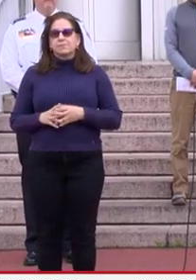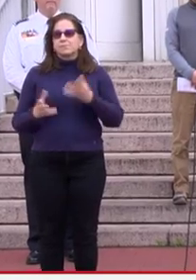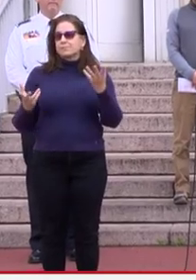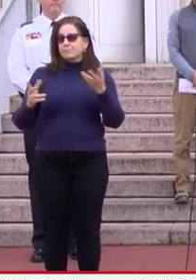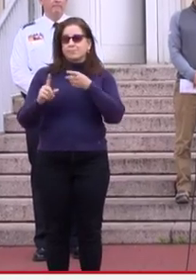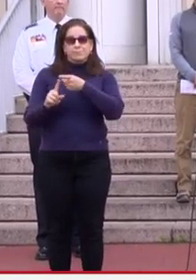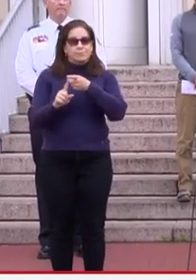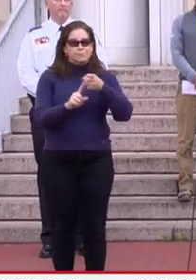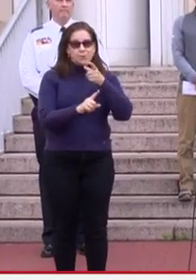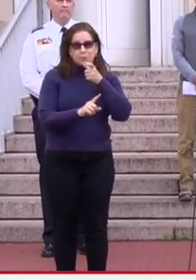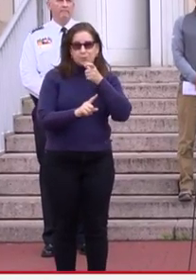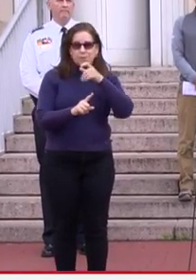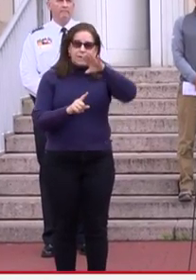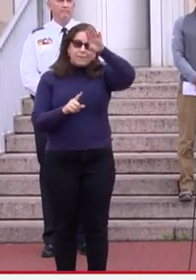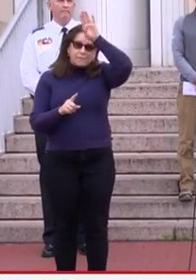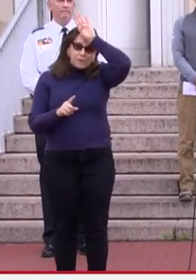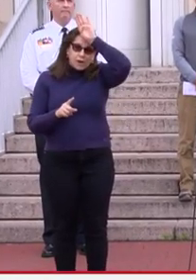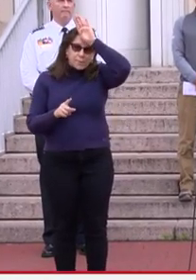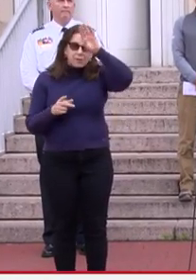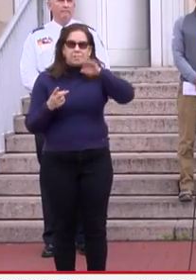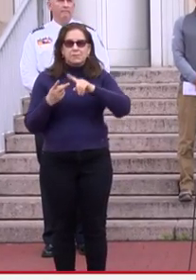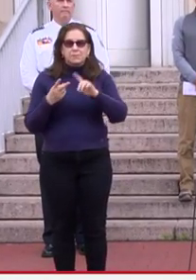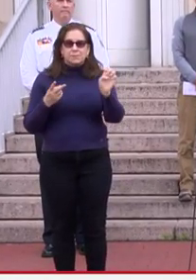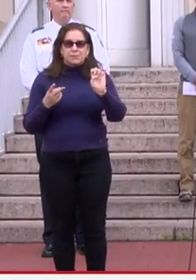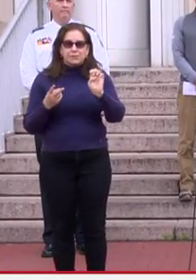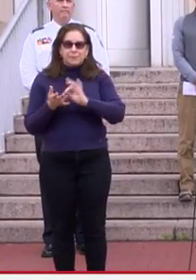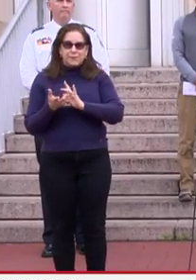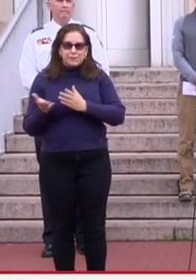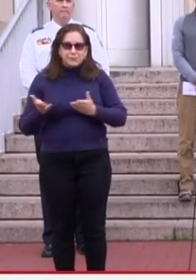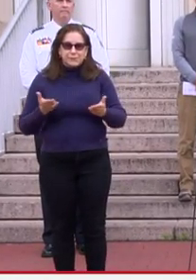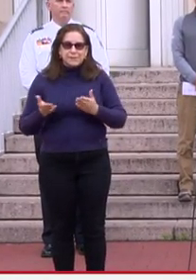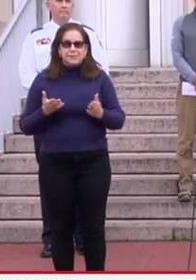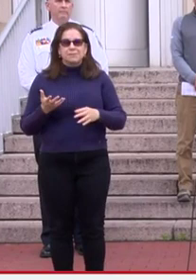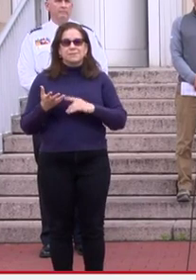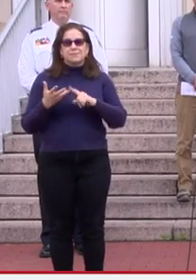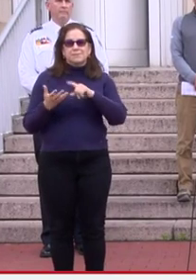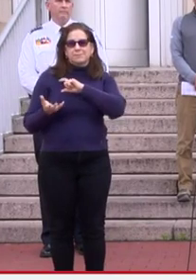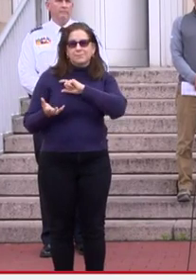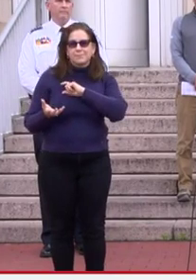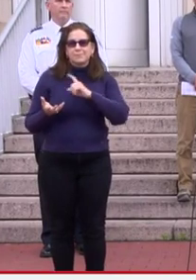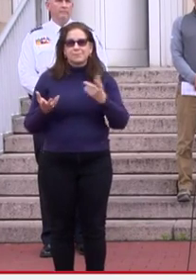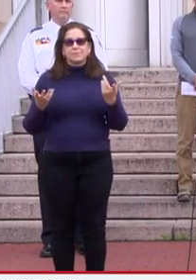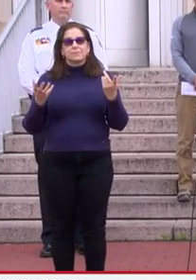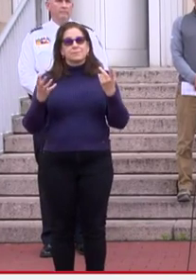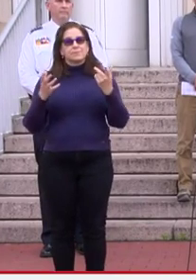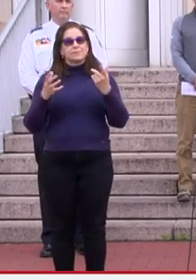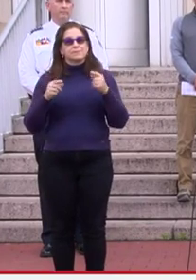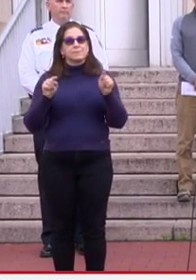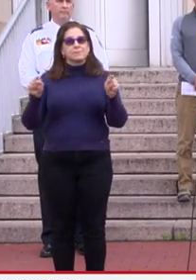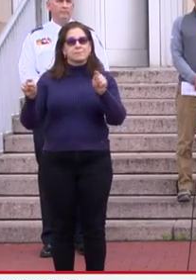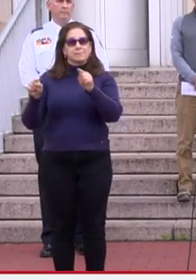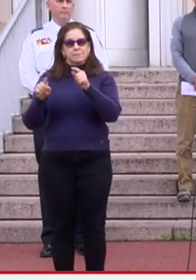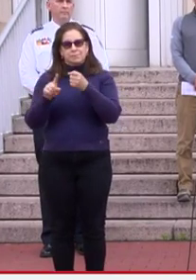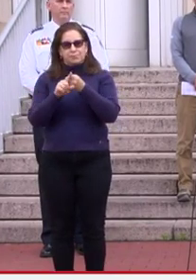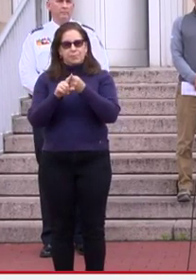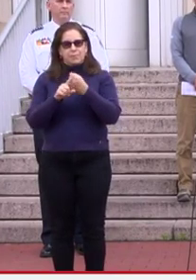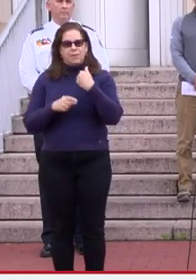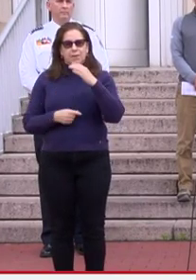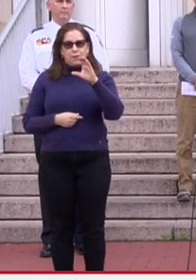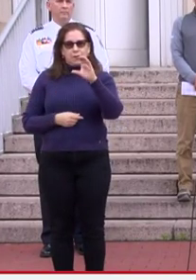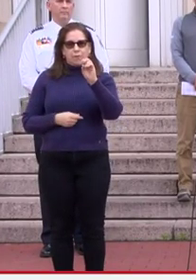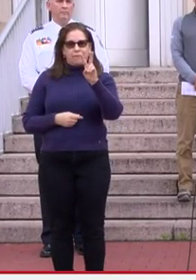Medical Service who have been impacted by COVID-19. Before doing that, I want